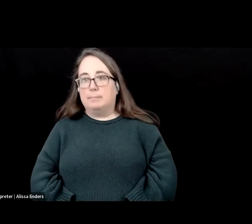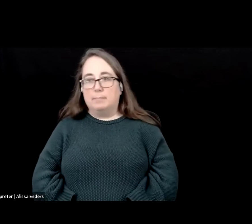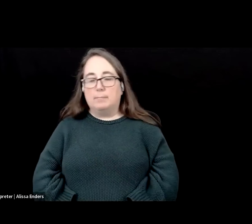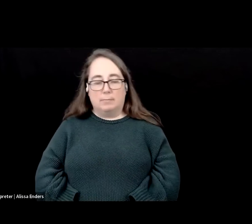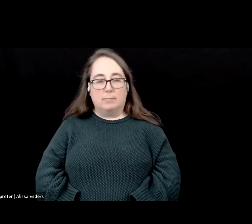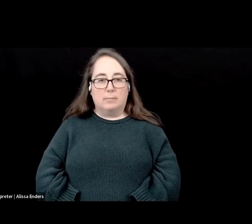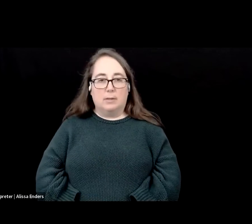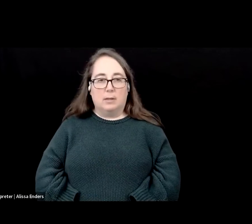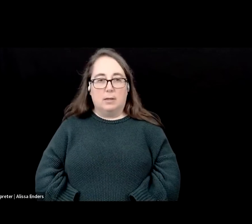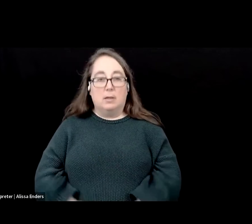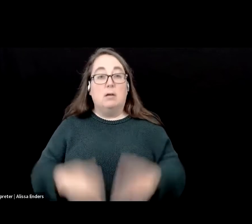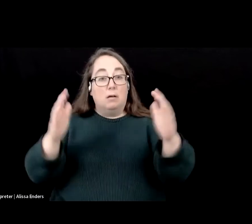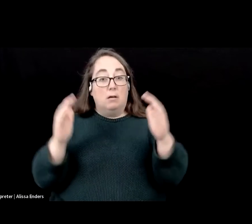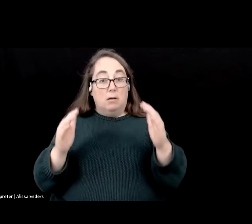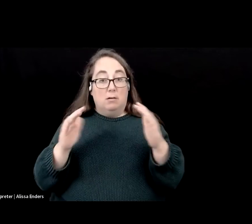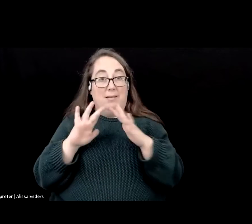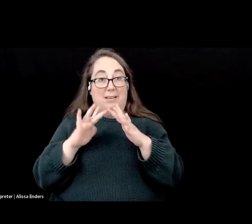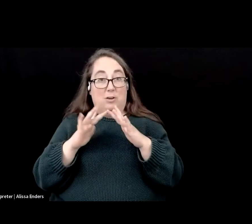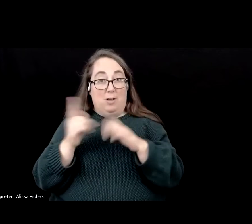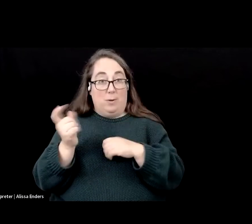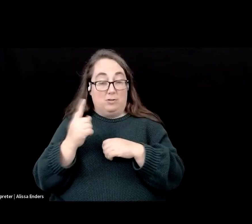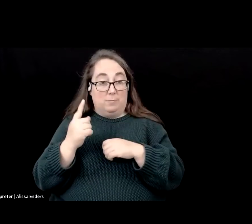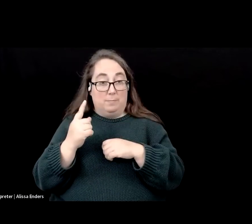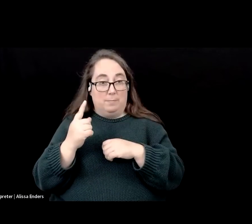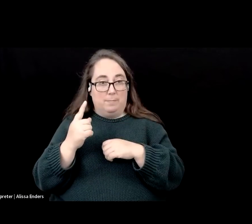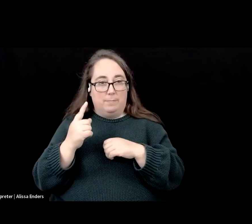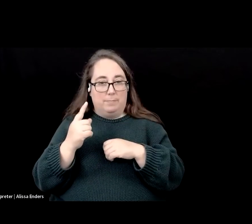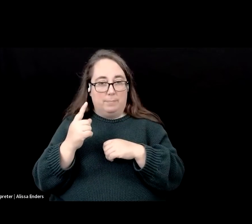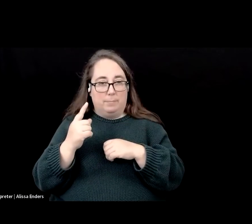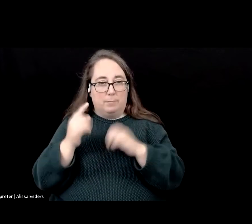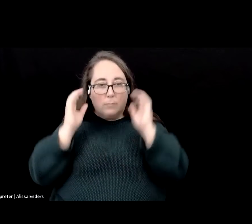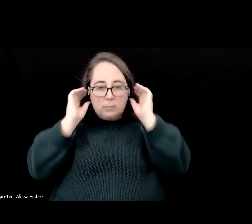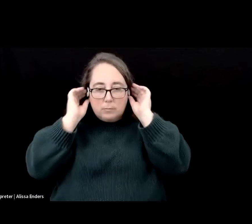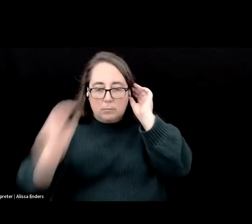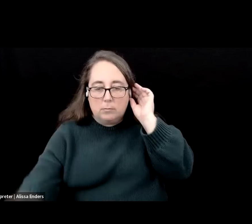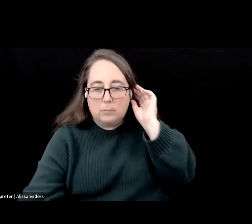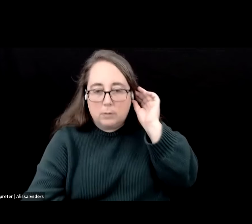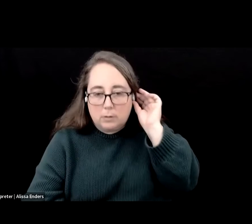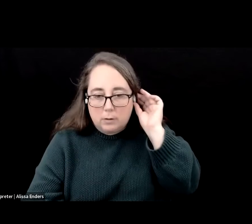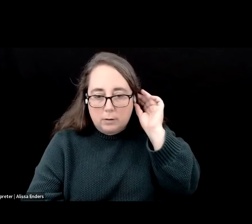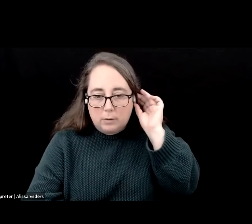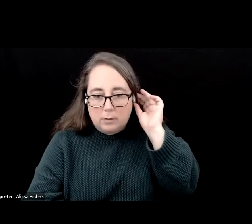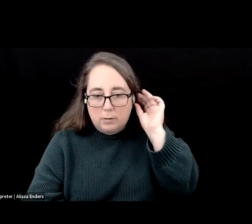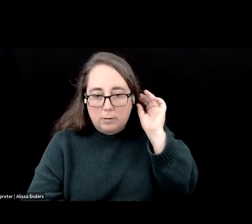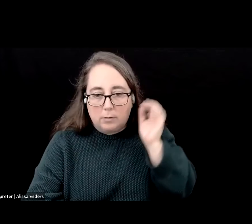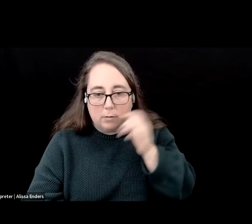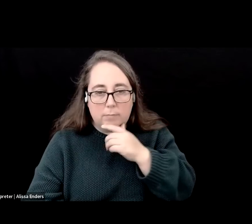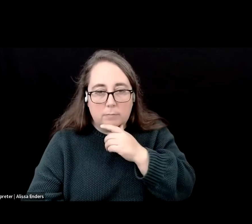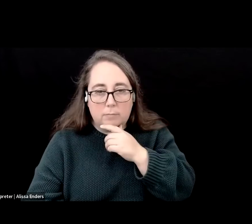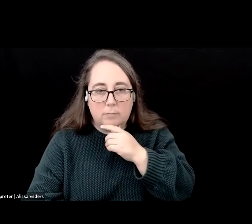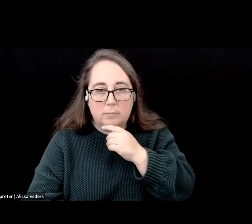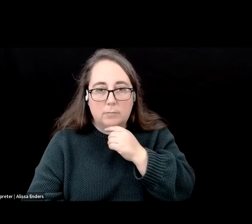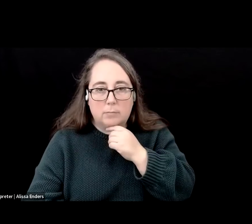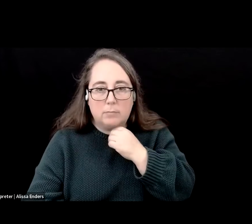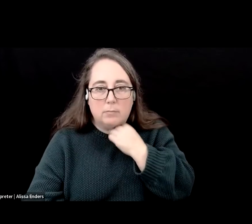Okay, we have an online question. That possibly all of you can comment on. It seems that myths and